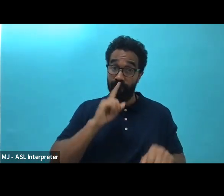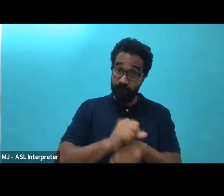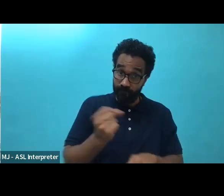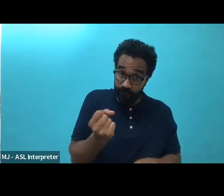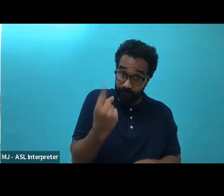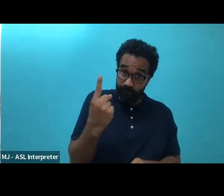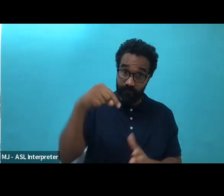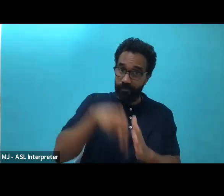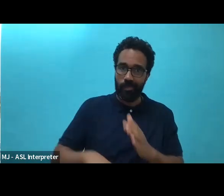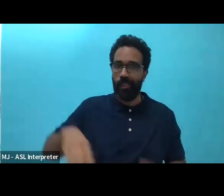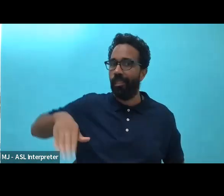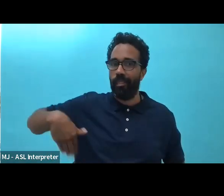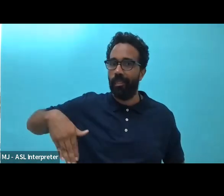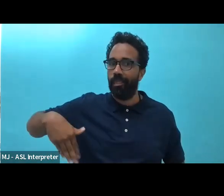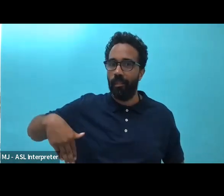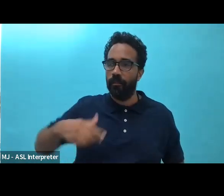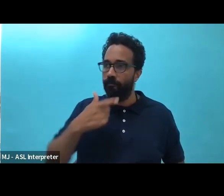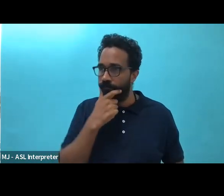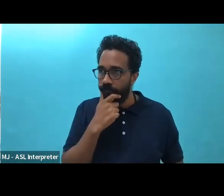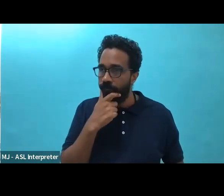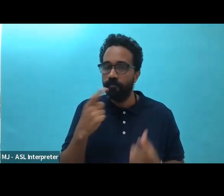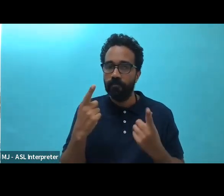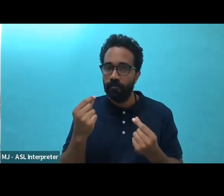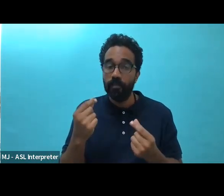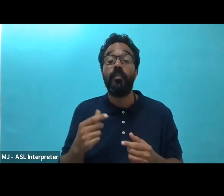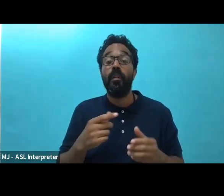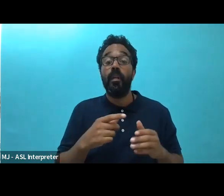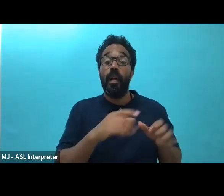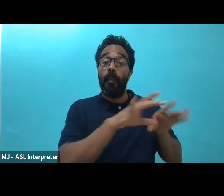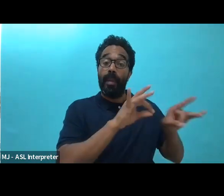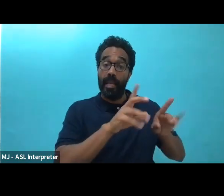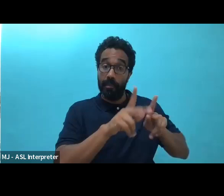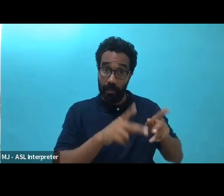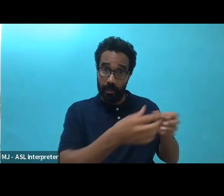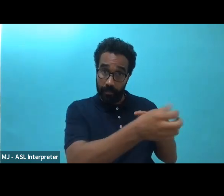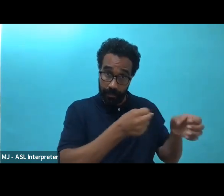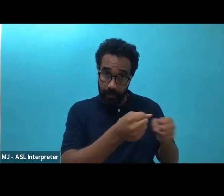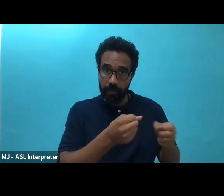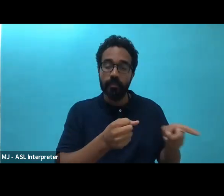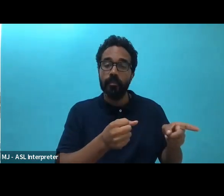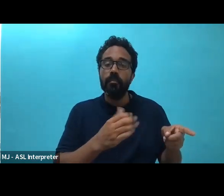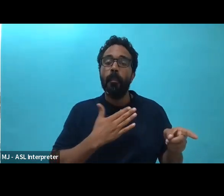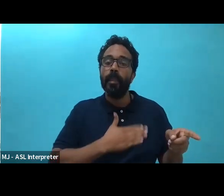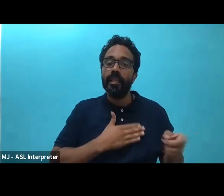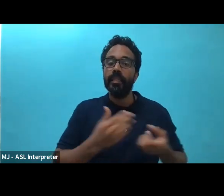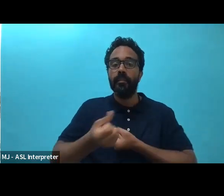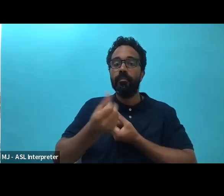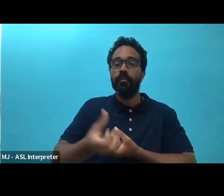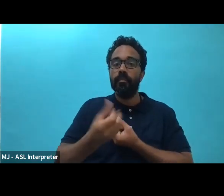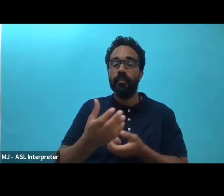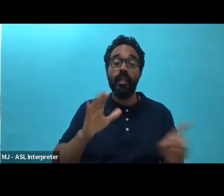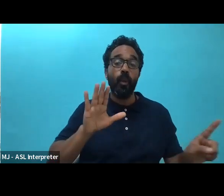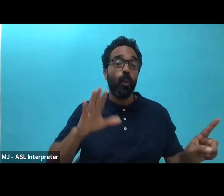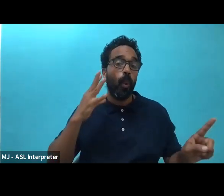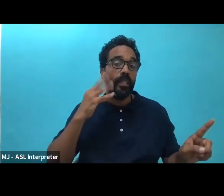produce stories from people of their experiences with racism, staff with disabilities who had experienced racism. And the racism